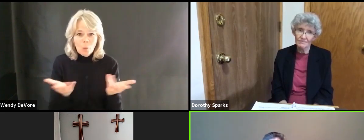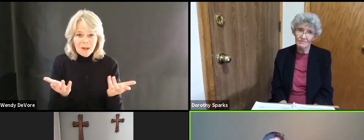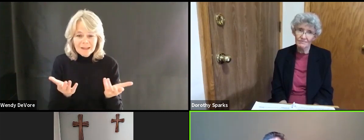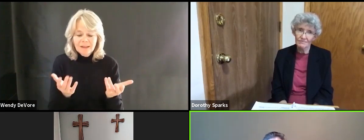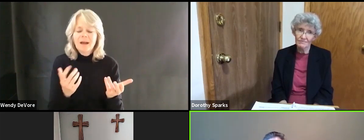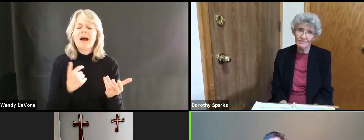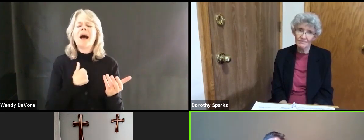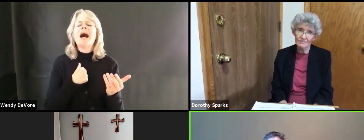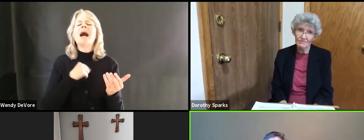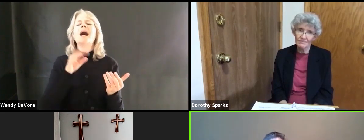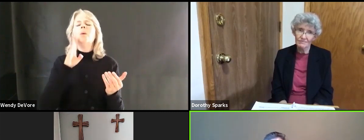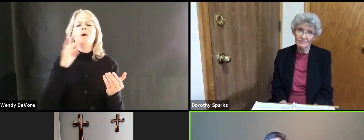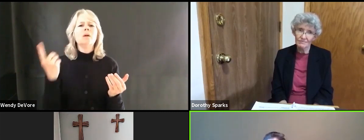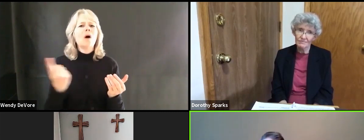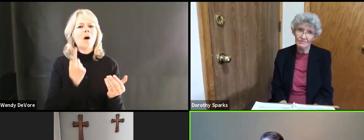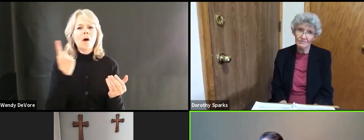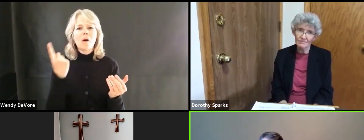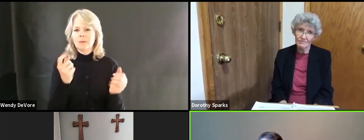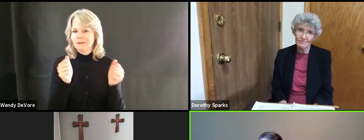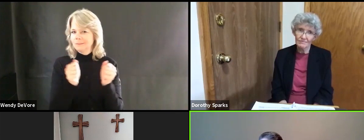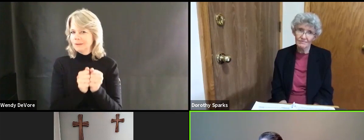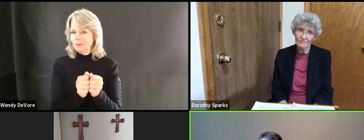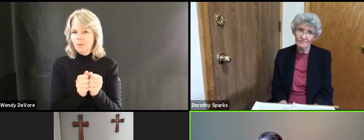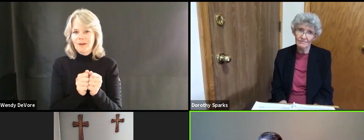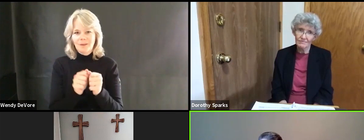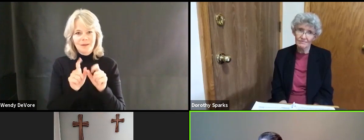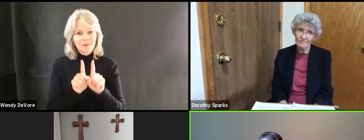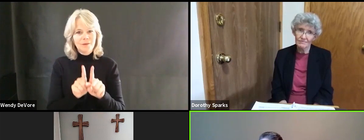always, always.